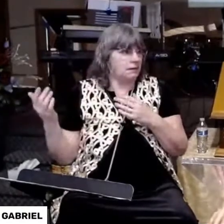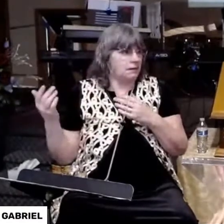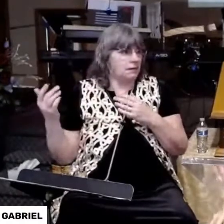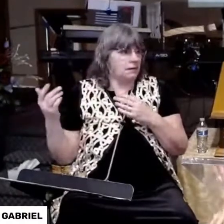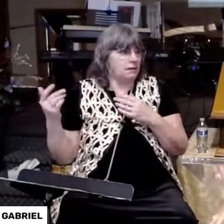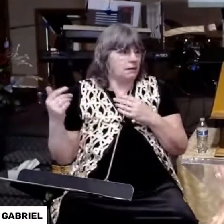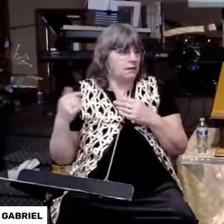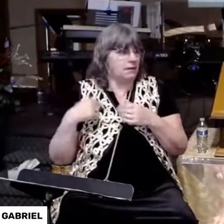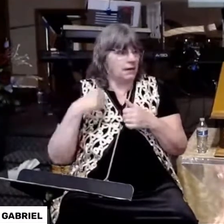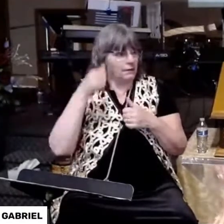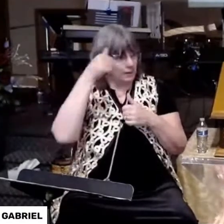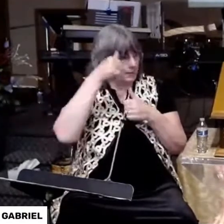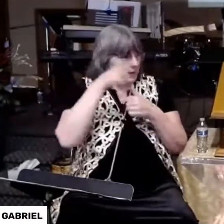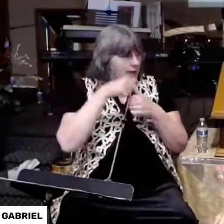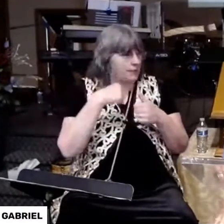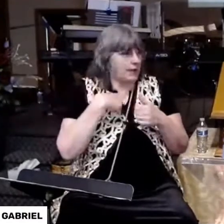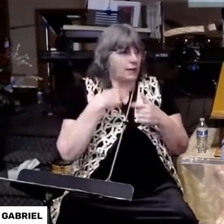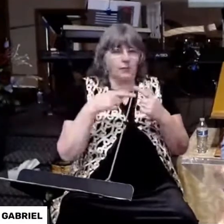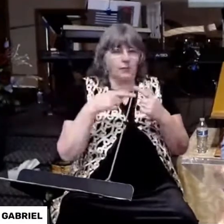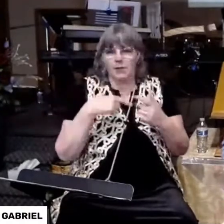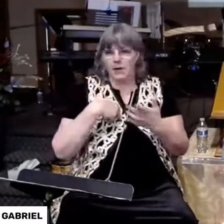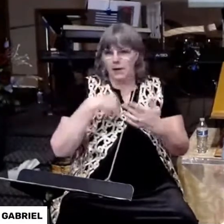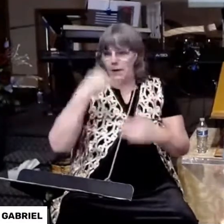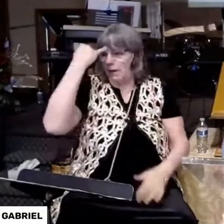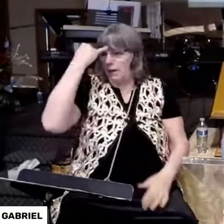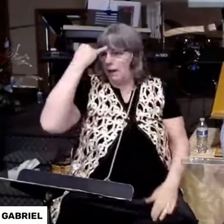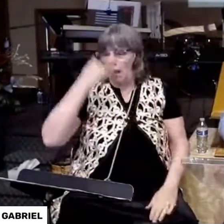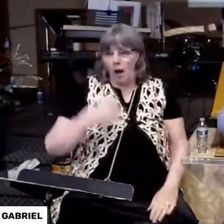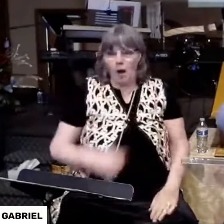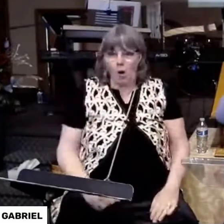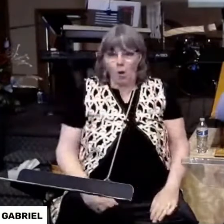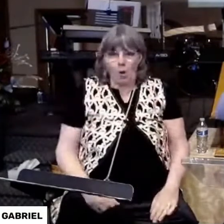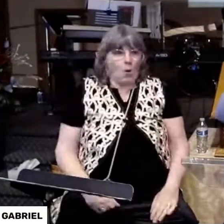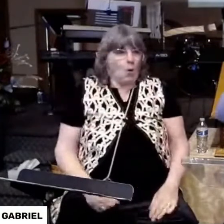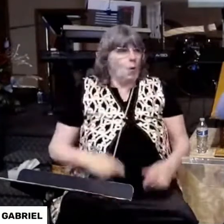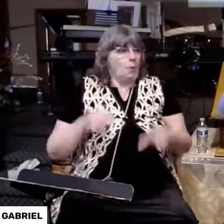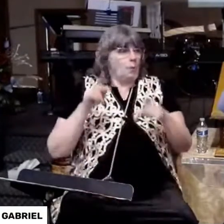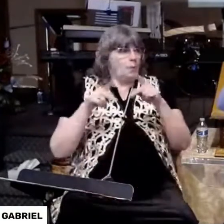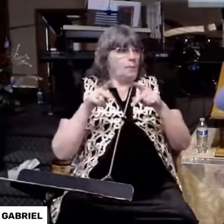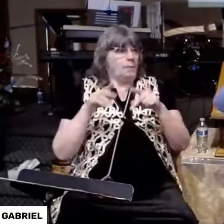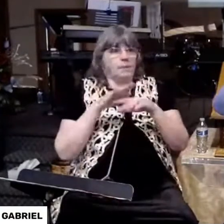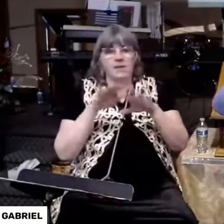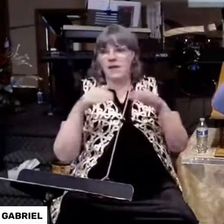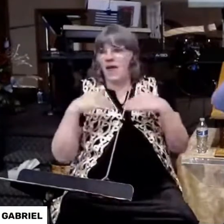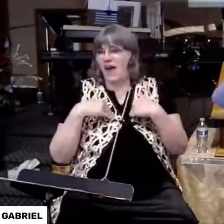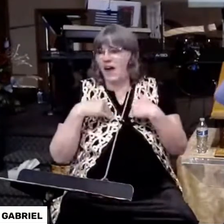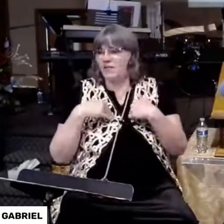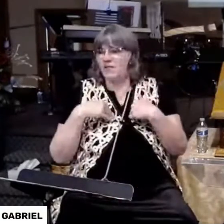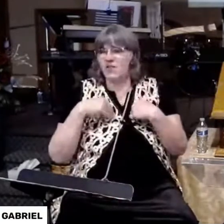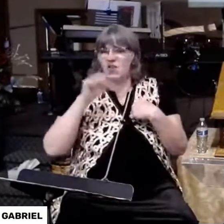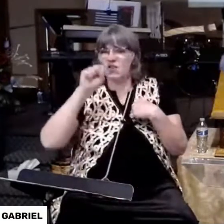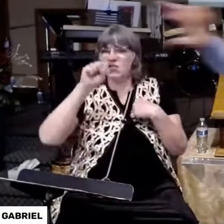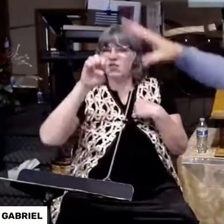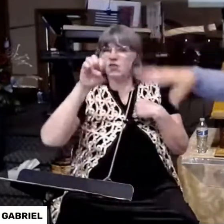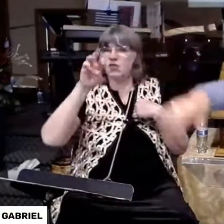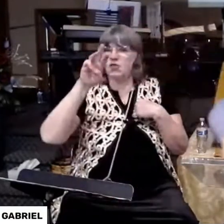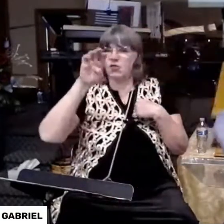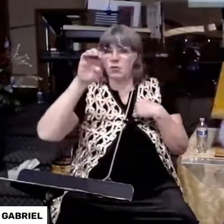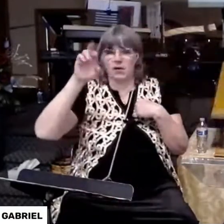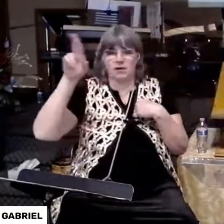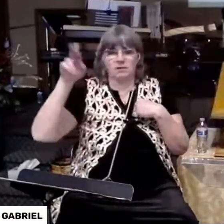it reminded me when we were in India, I tell you, didn't have a sewer system. Everything was going from the